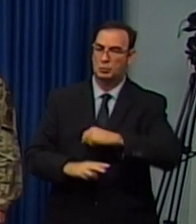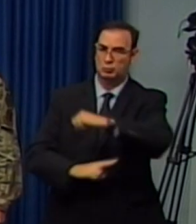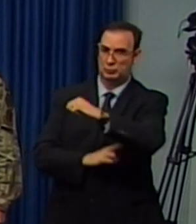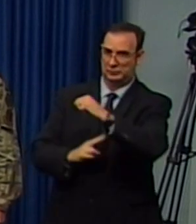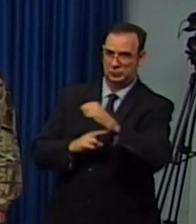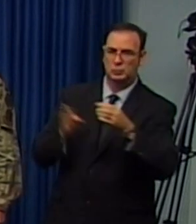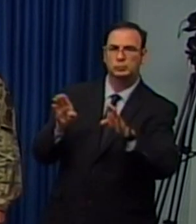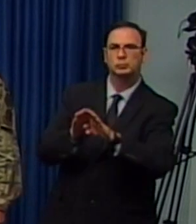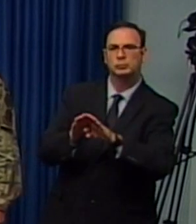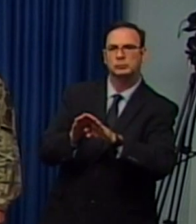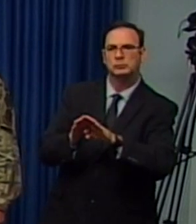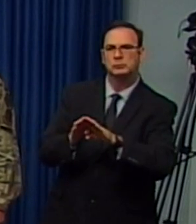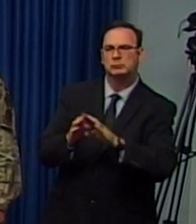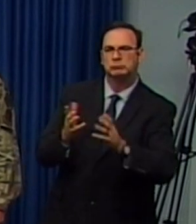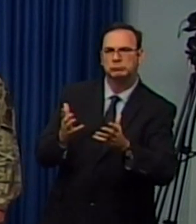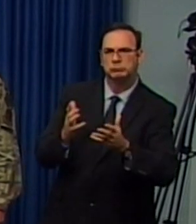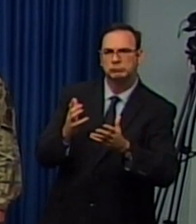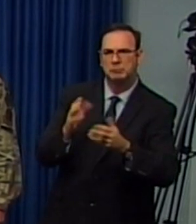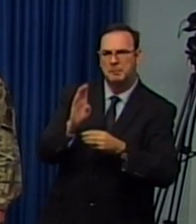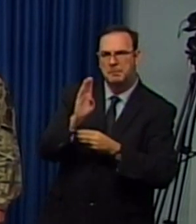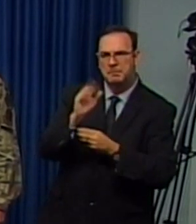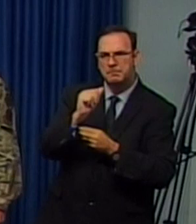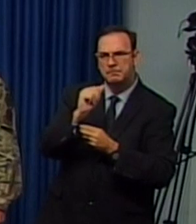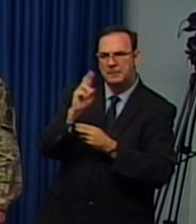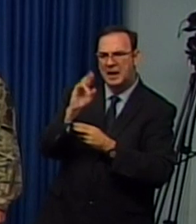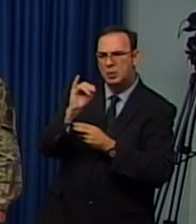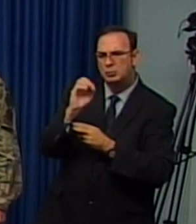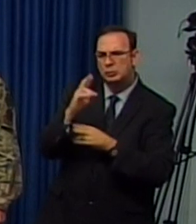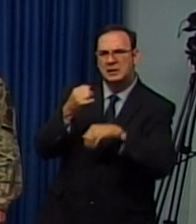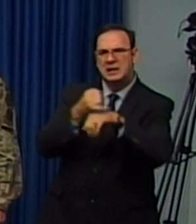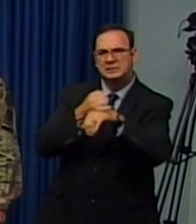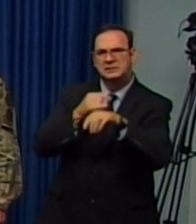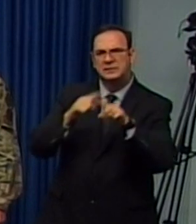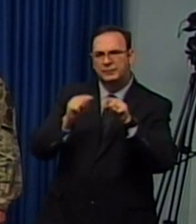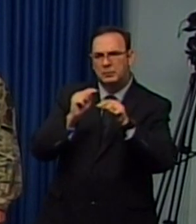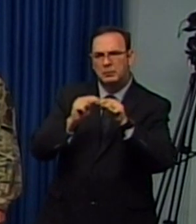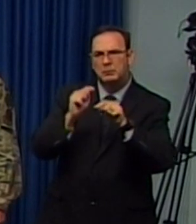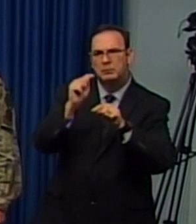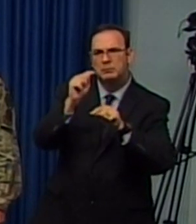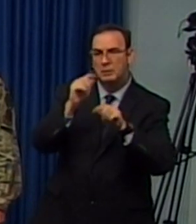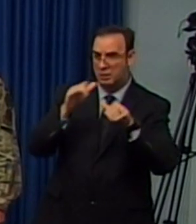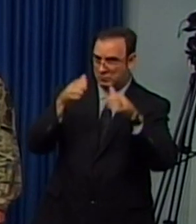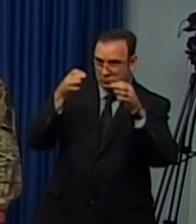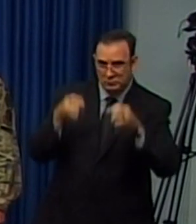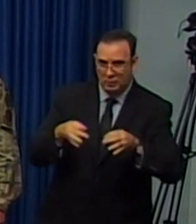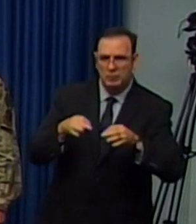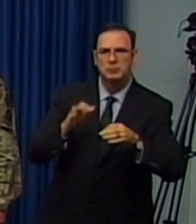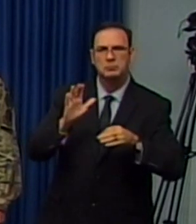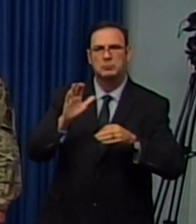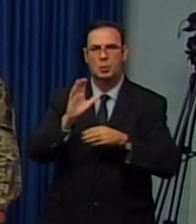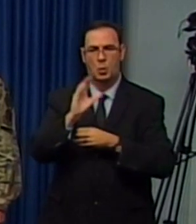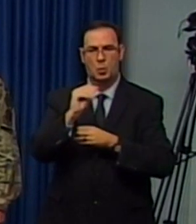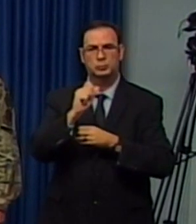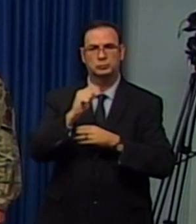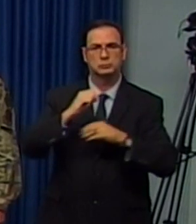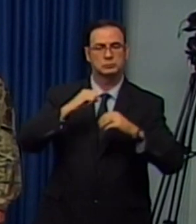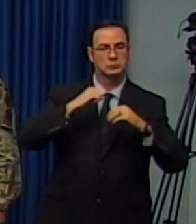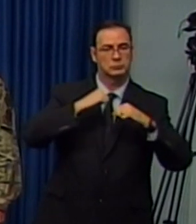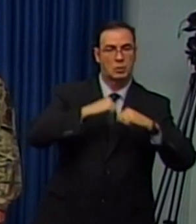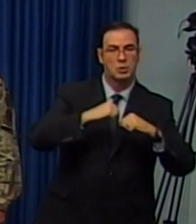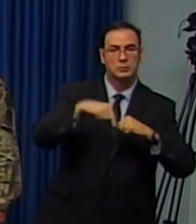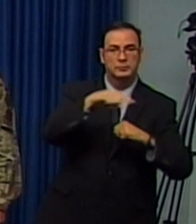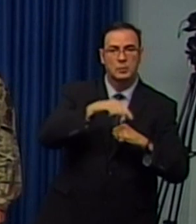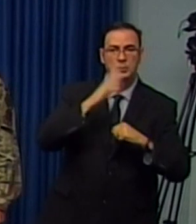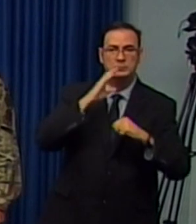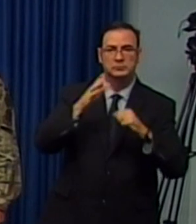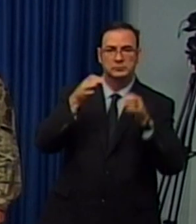islands, I know you said there's no decisions yet on it and the Coast Guard will make that, but how long can people on those islands